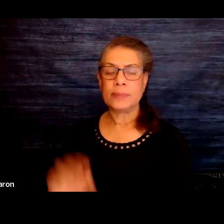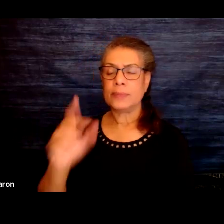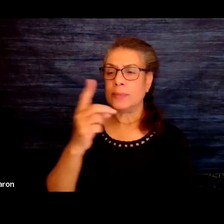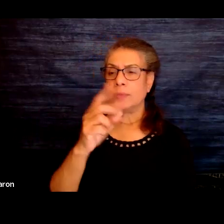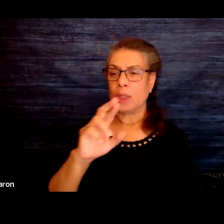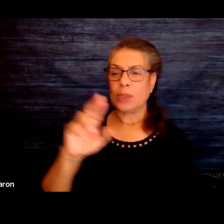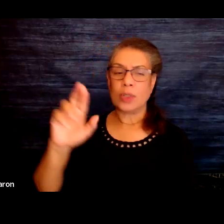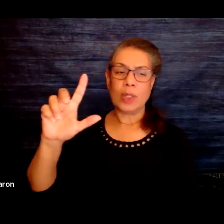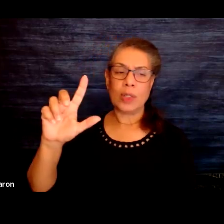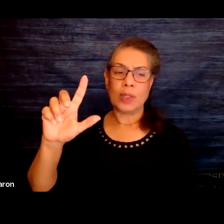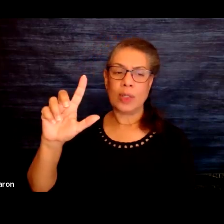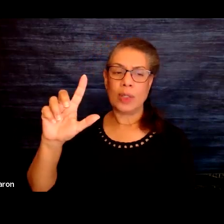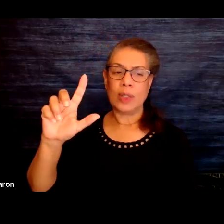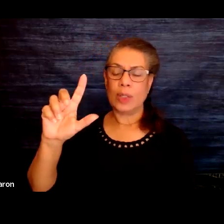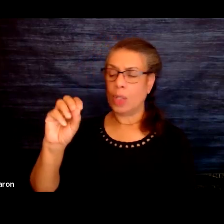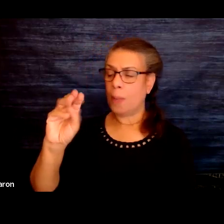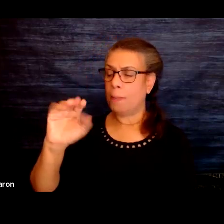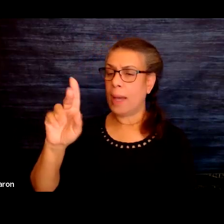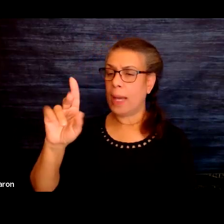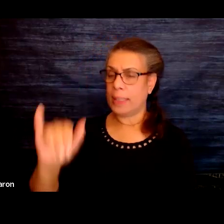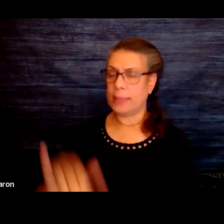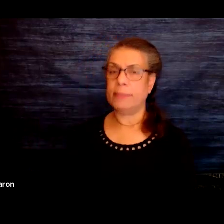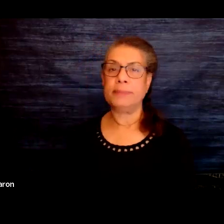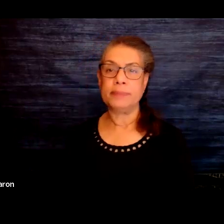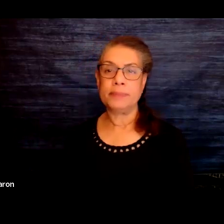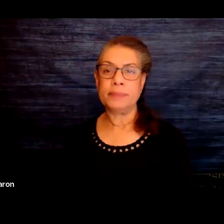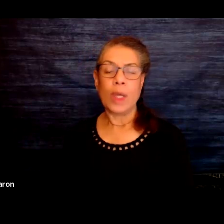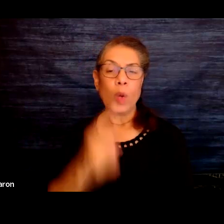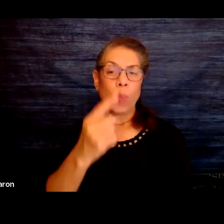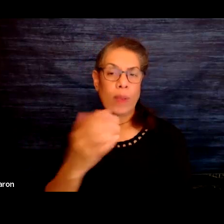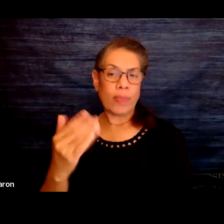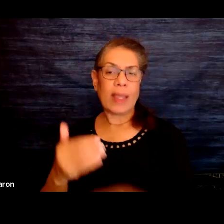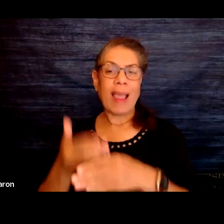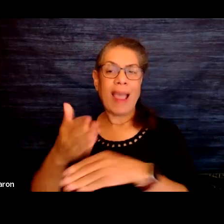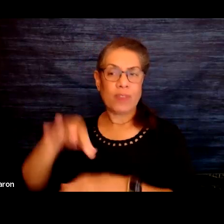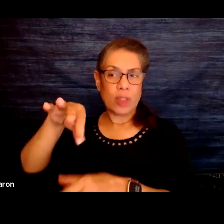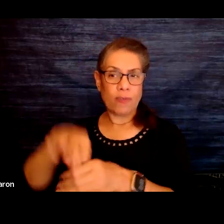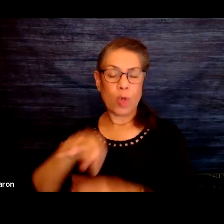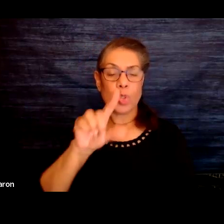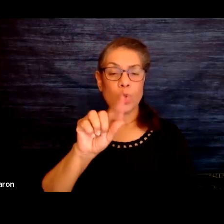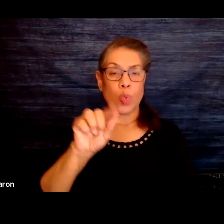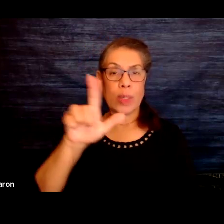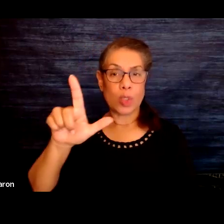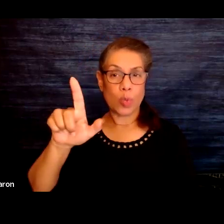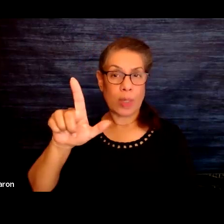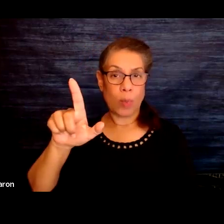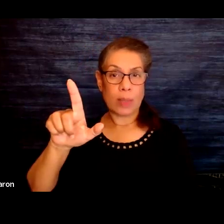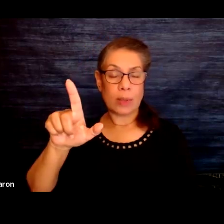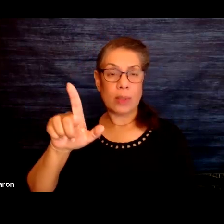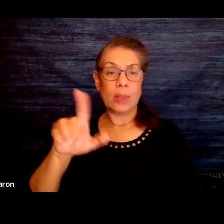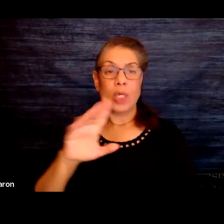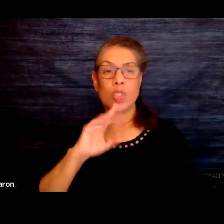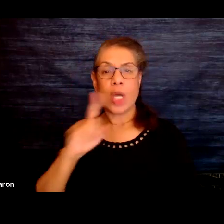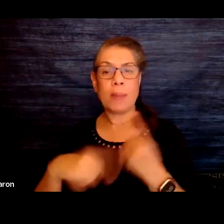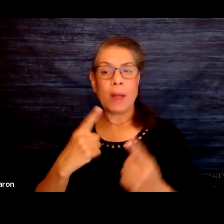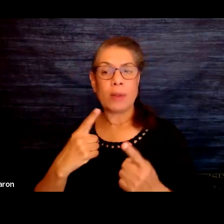to highlight is one step that we made in particular after the vote in 2021 was trying to address some of the